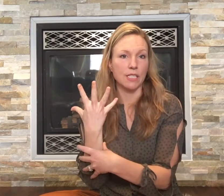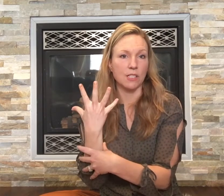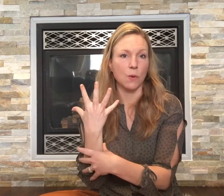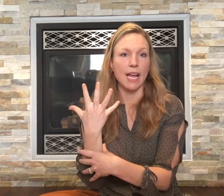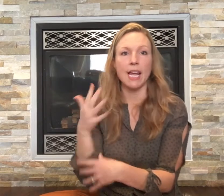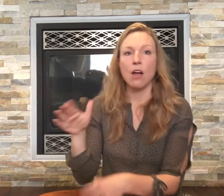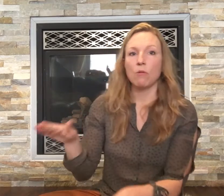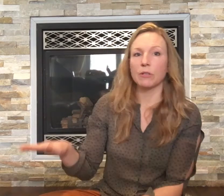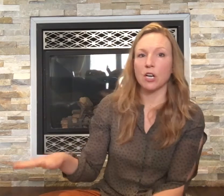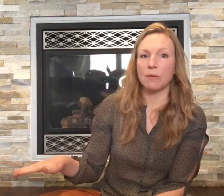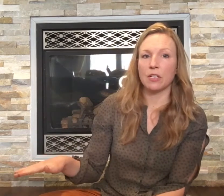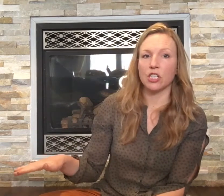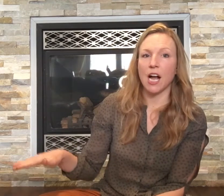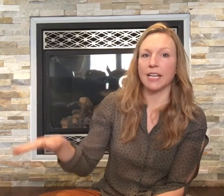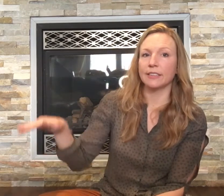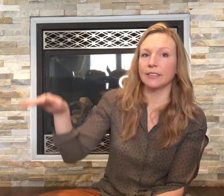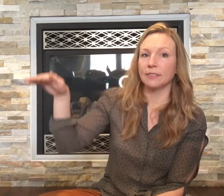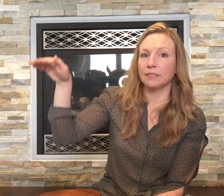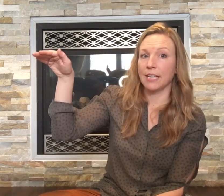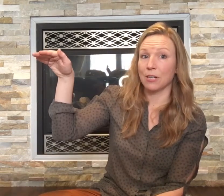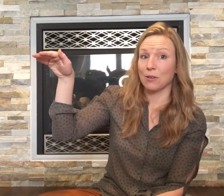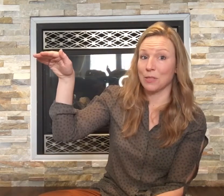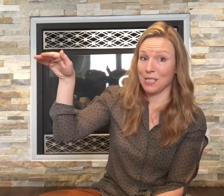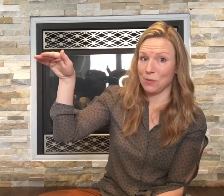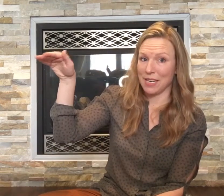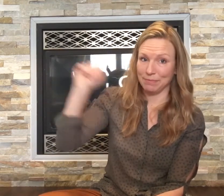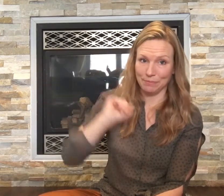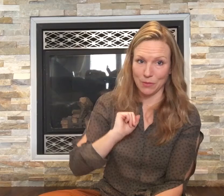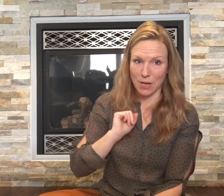this way. When we're talking about a child, it grows this way. Okay?